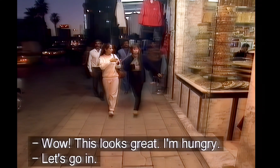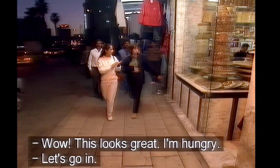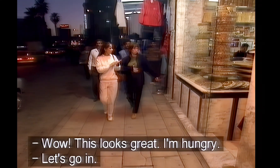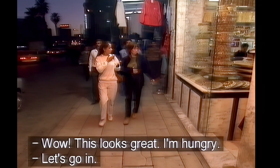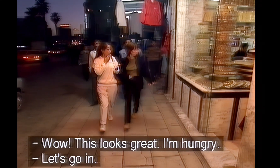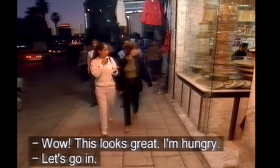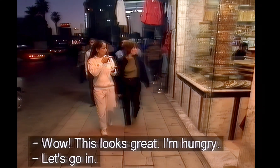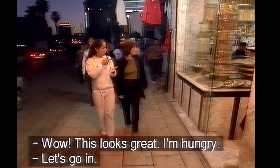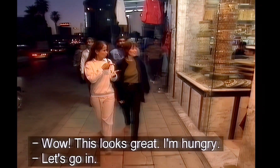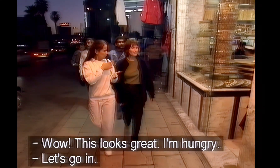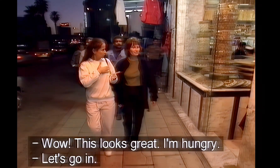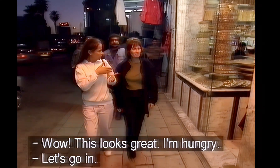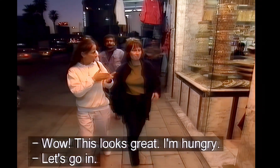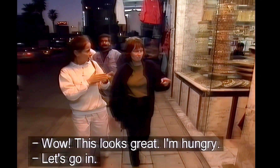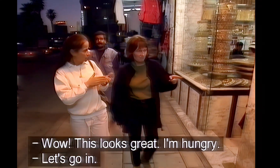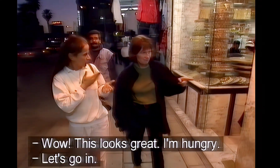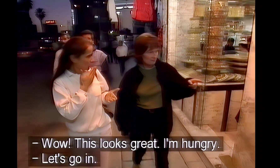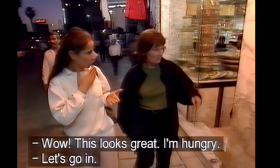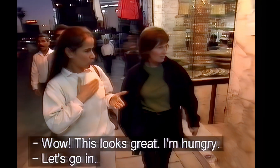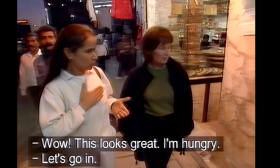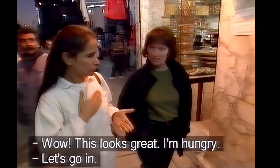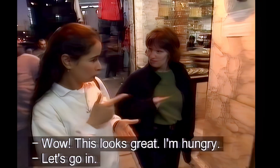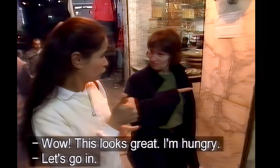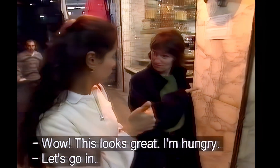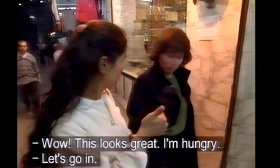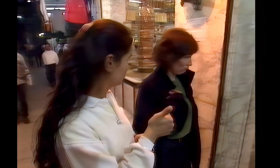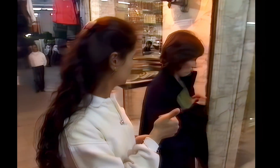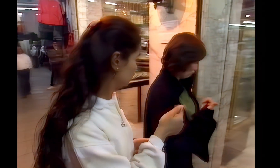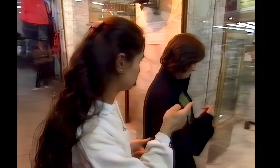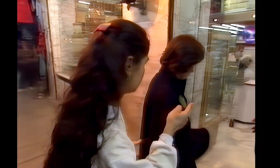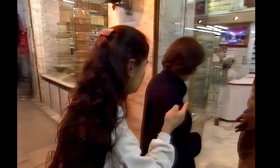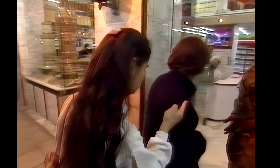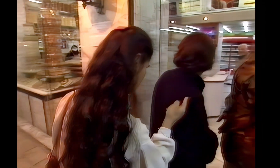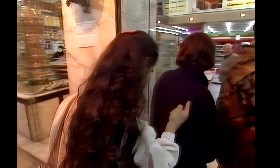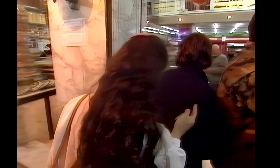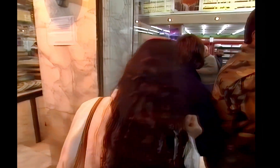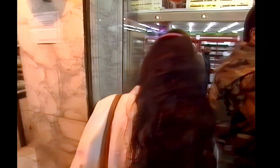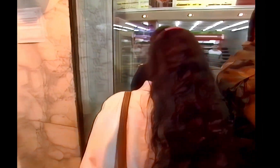Wow, this looks great. I'm hungry. Let's go inside. Inside? Yeah, okay.